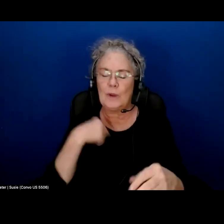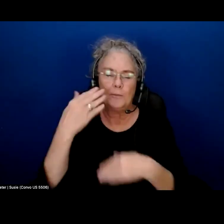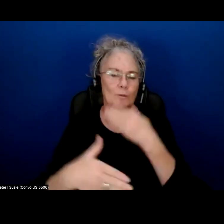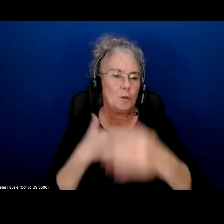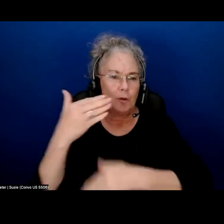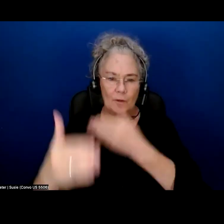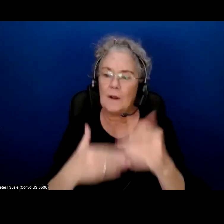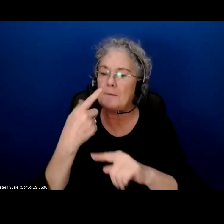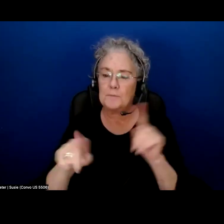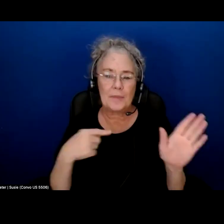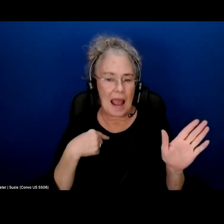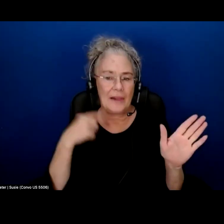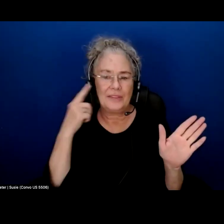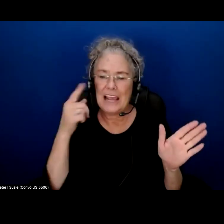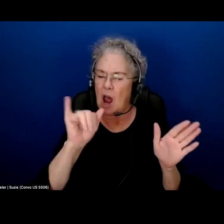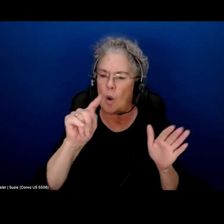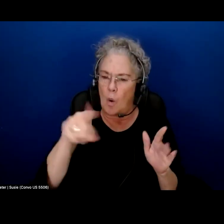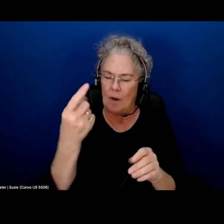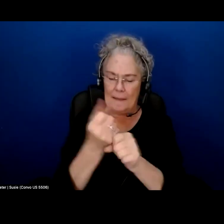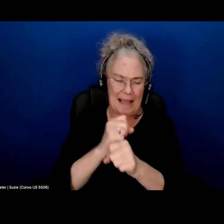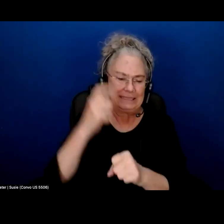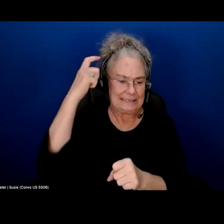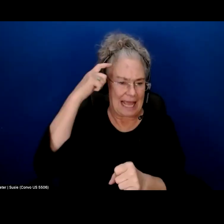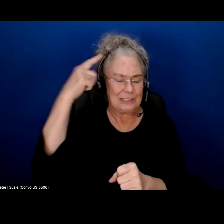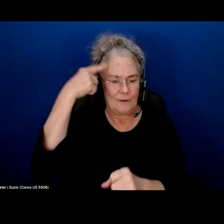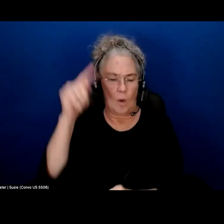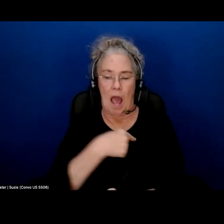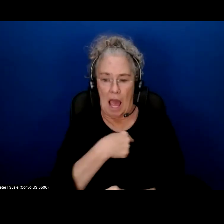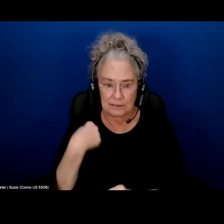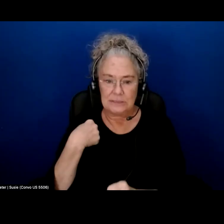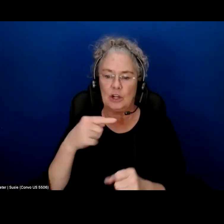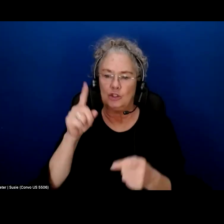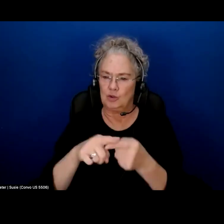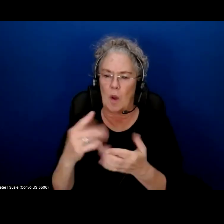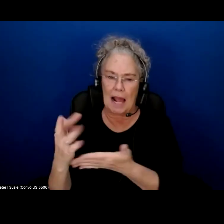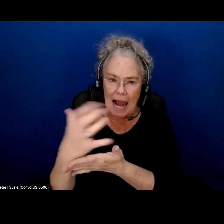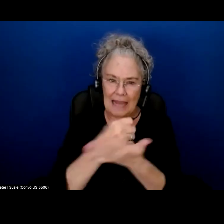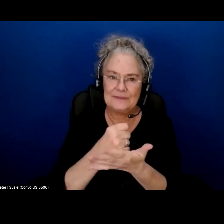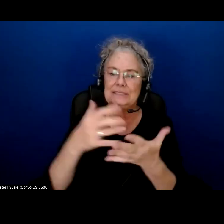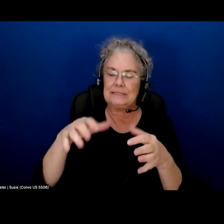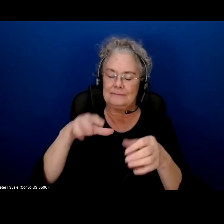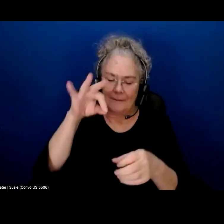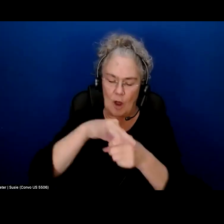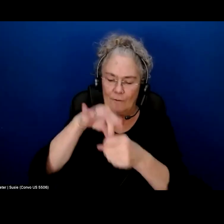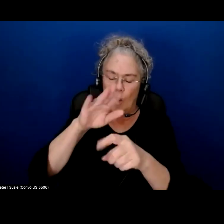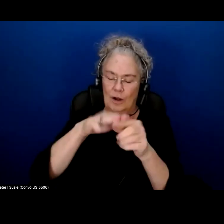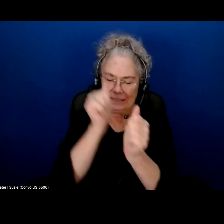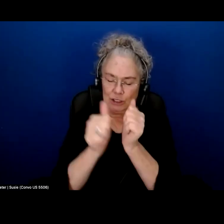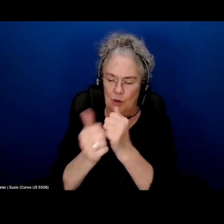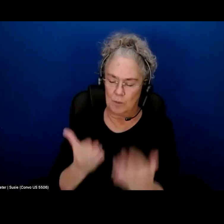But I think it only makes sense for us to collectively take votes on each proposal as